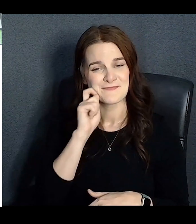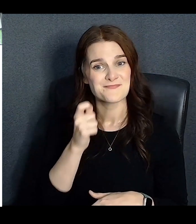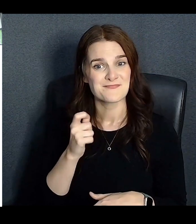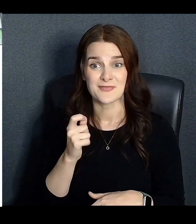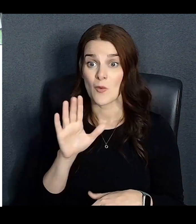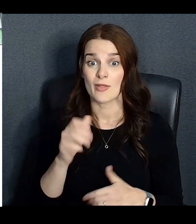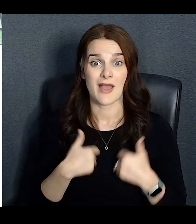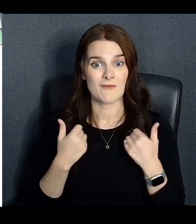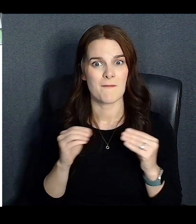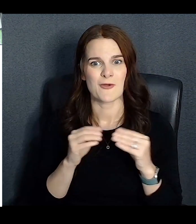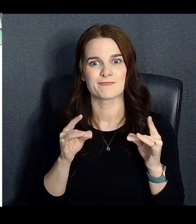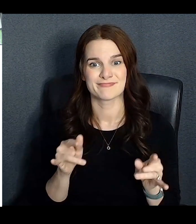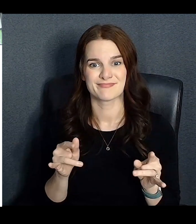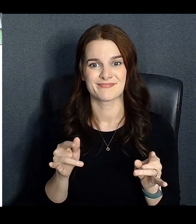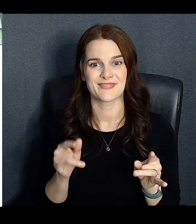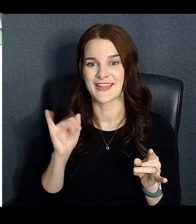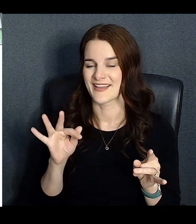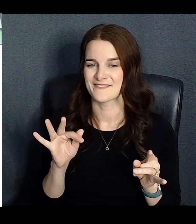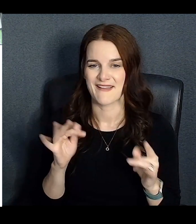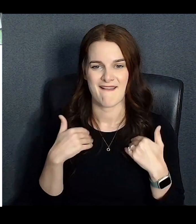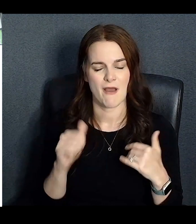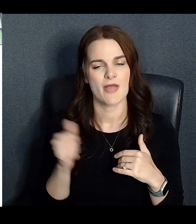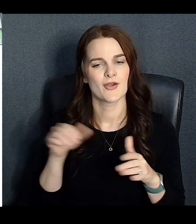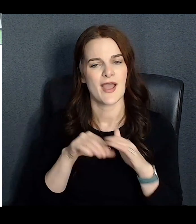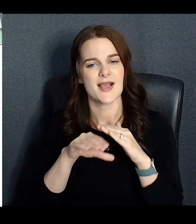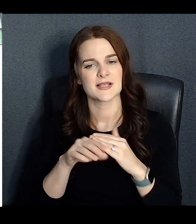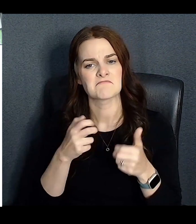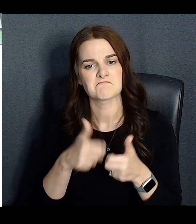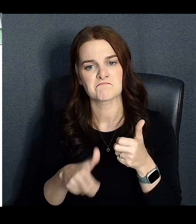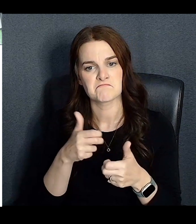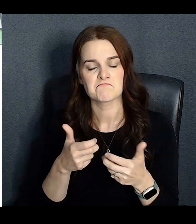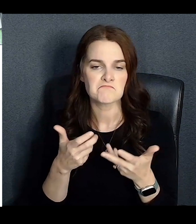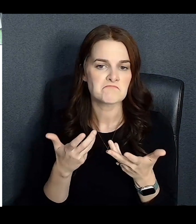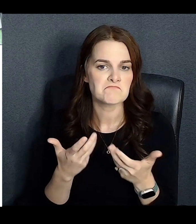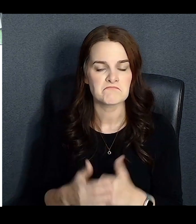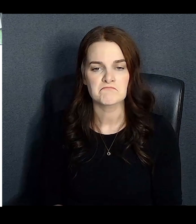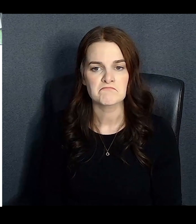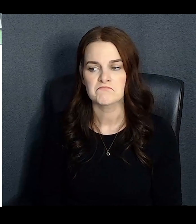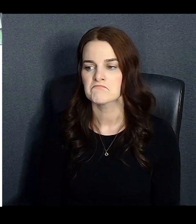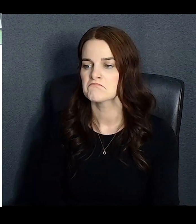little bit easier, especially if there's some other access difficulties.